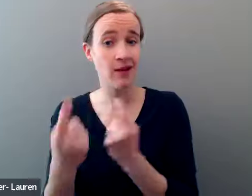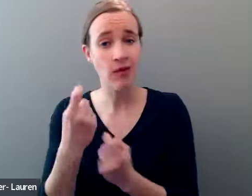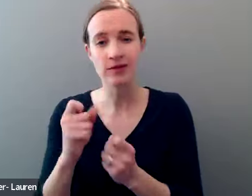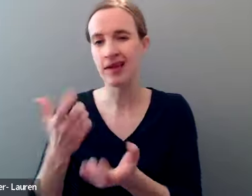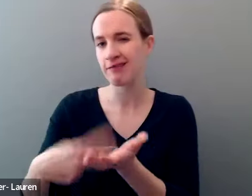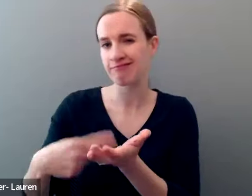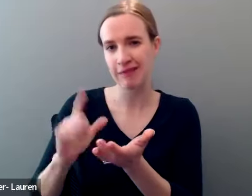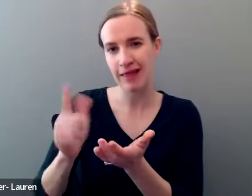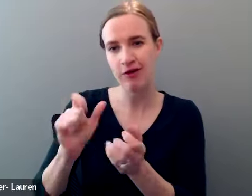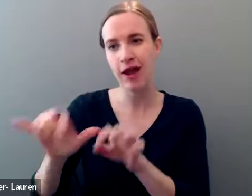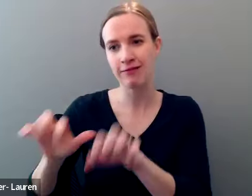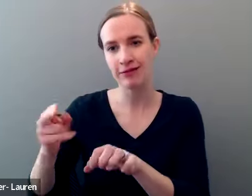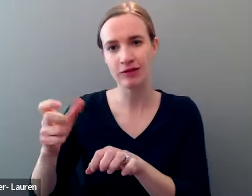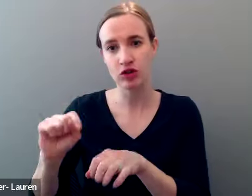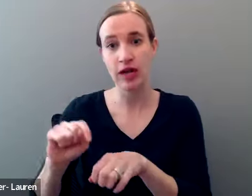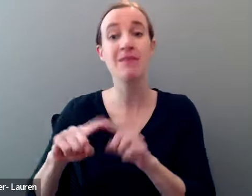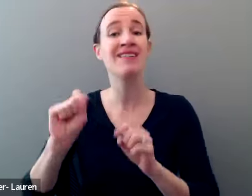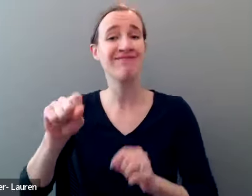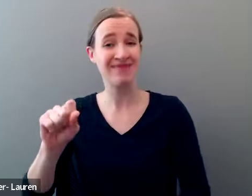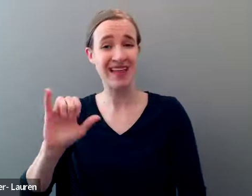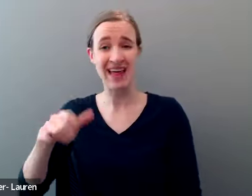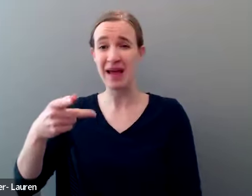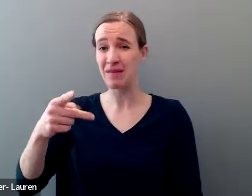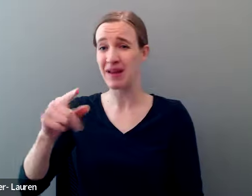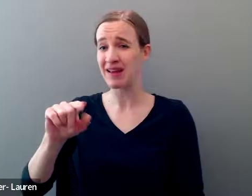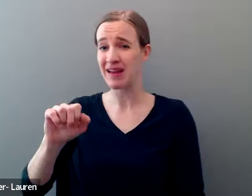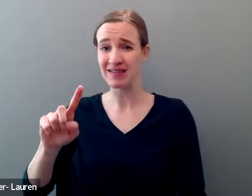stress disorder is a very real